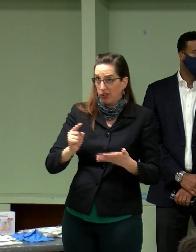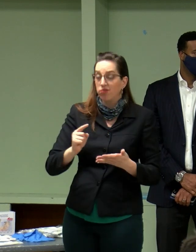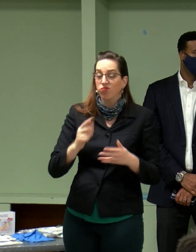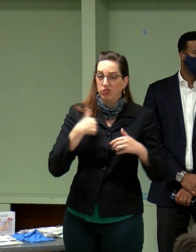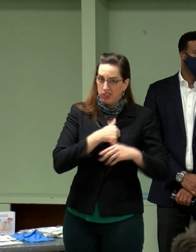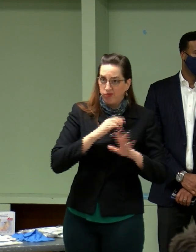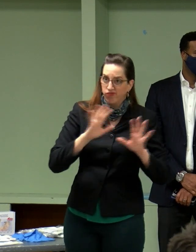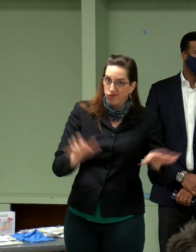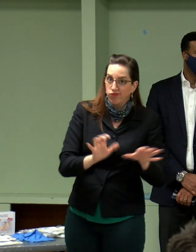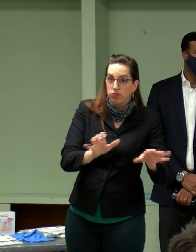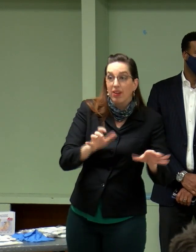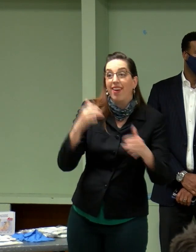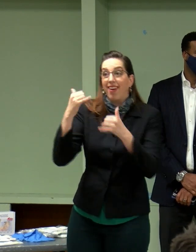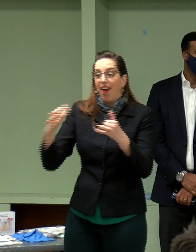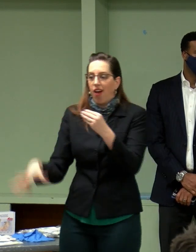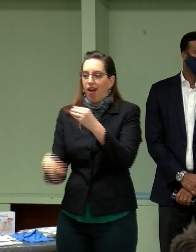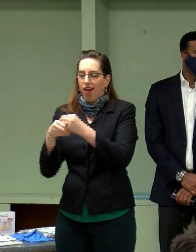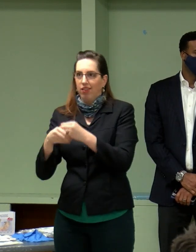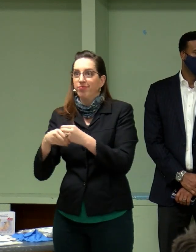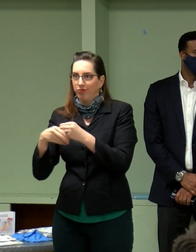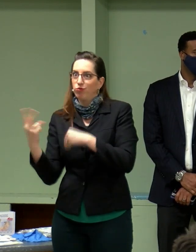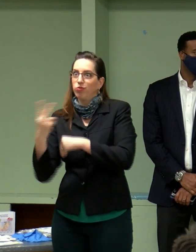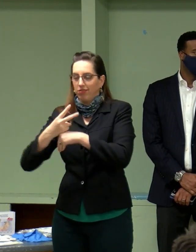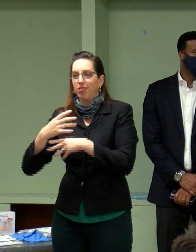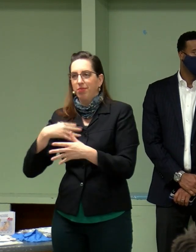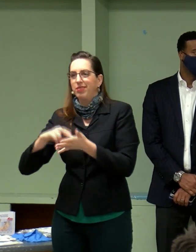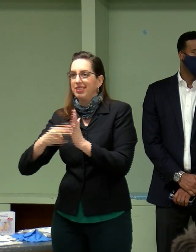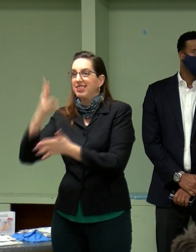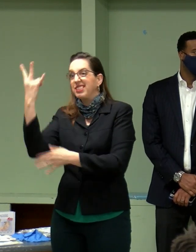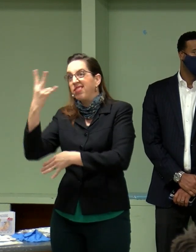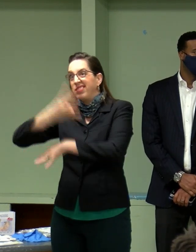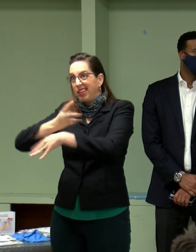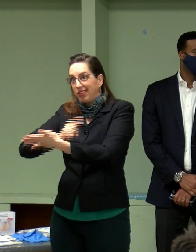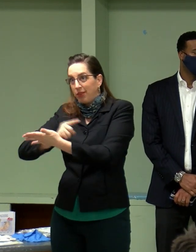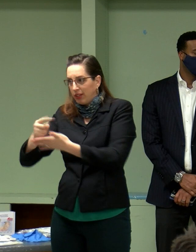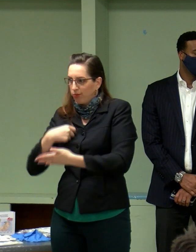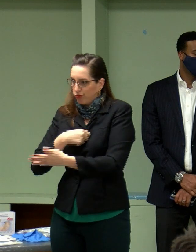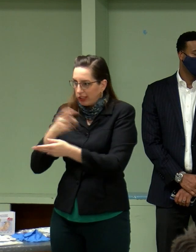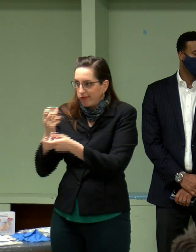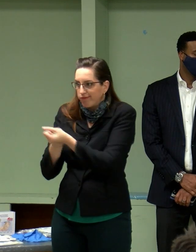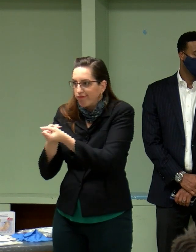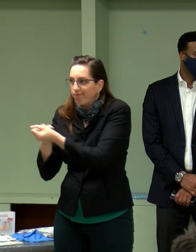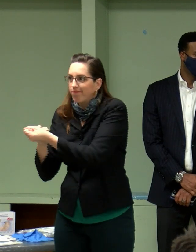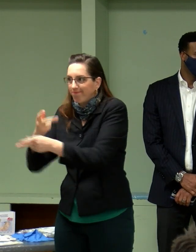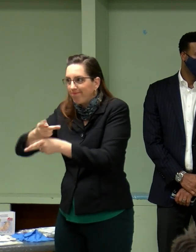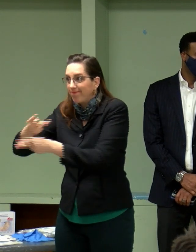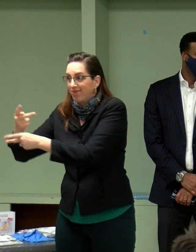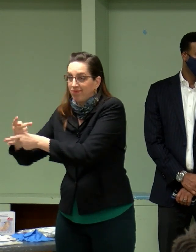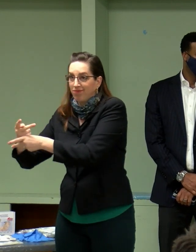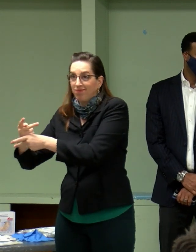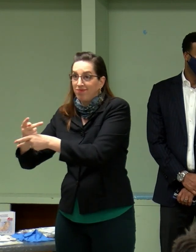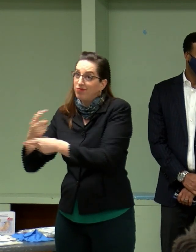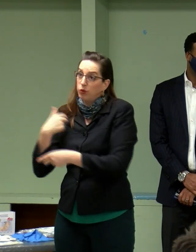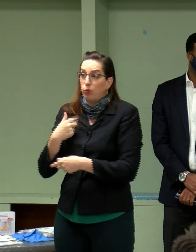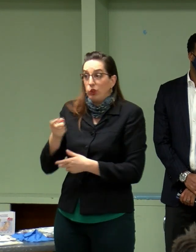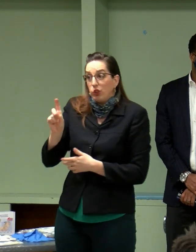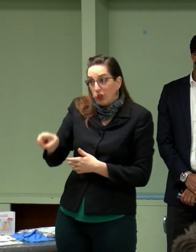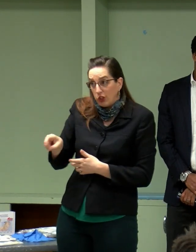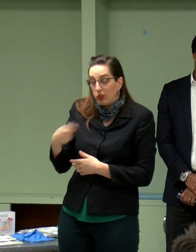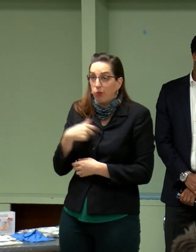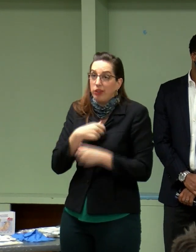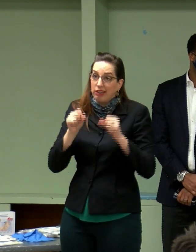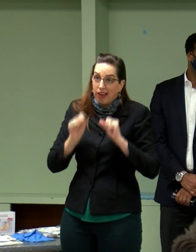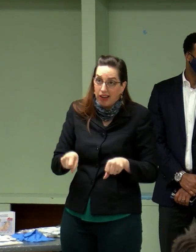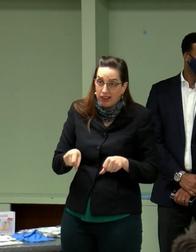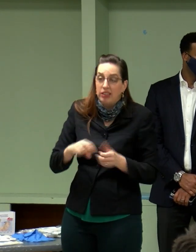we've extended that to 7 days a week. And we know that we should and we can, so we need to take